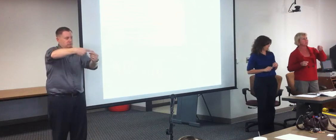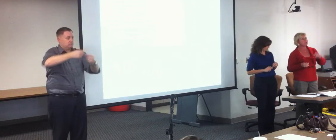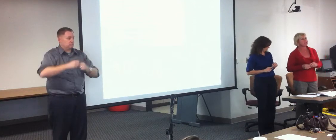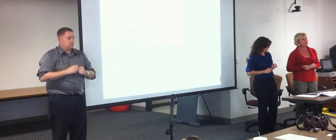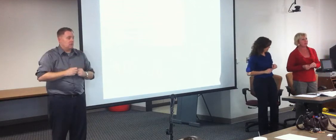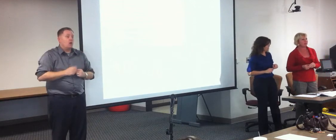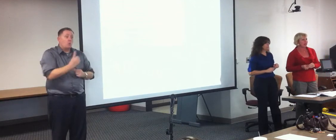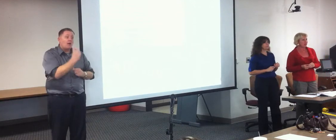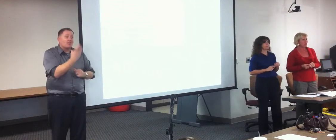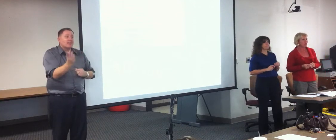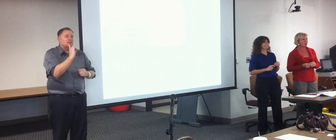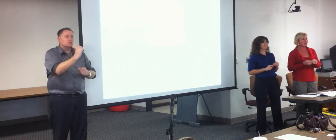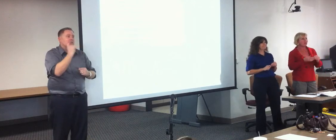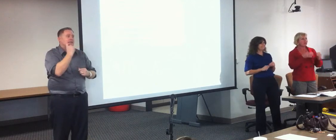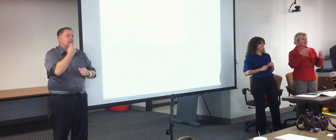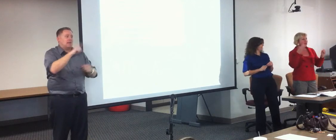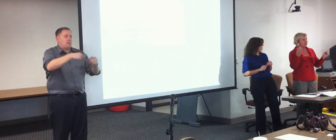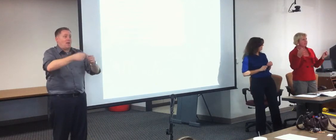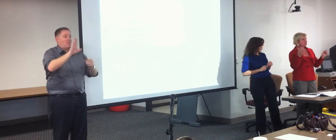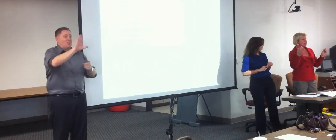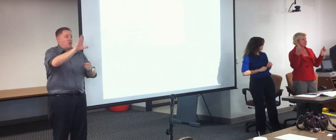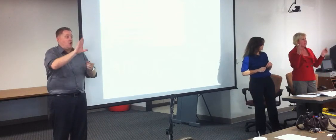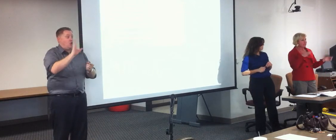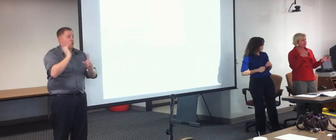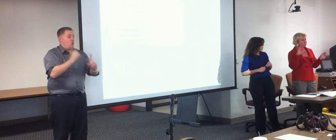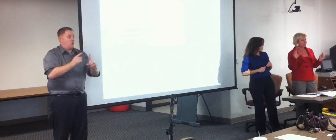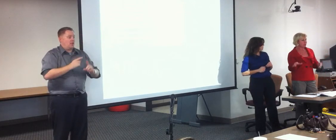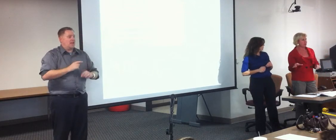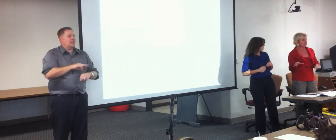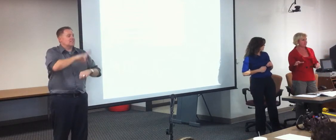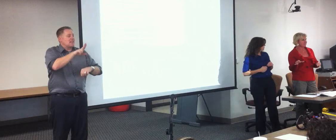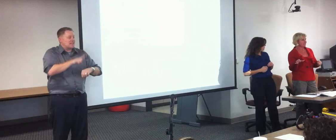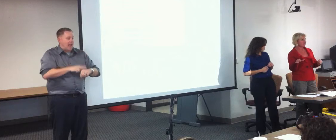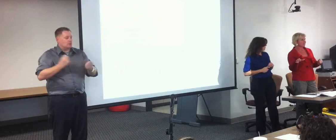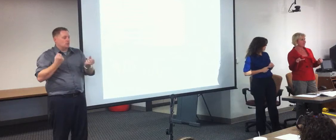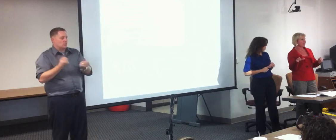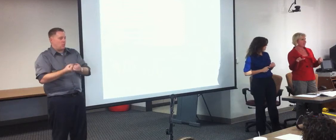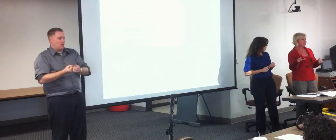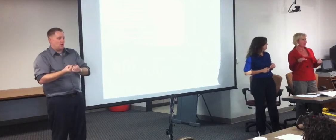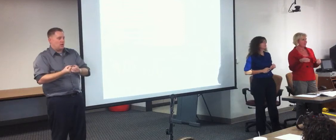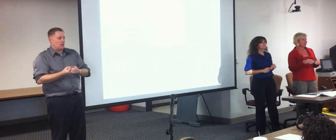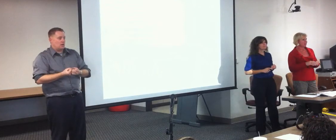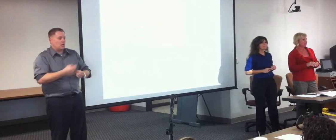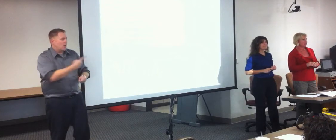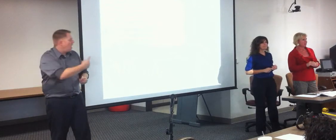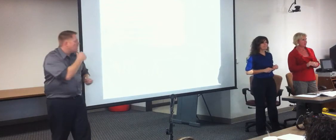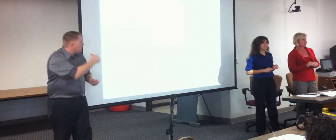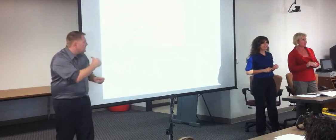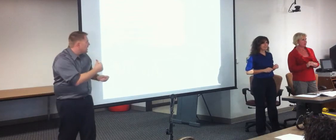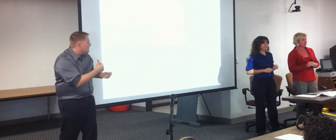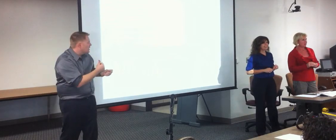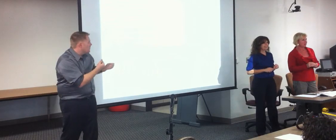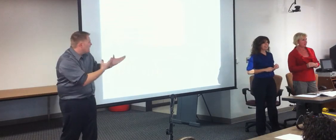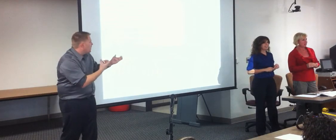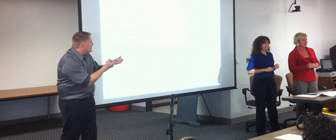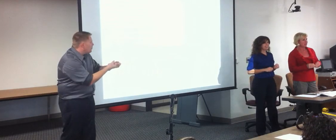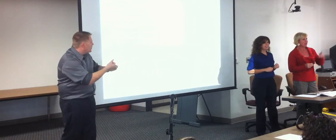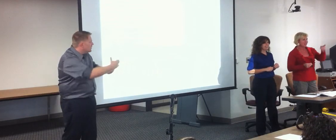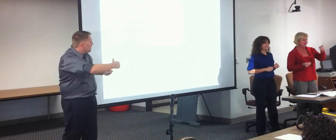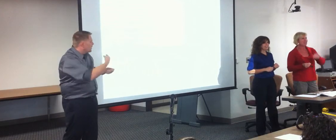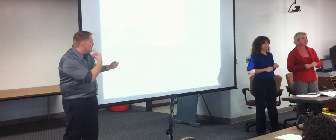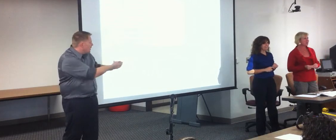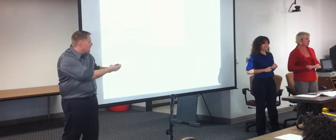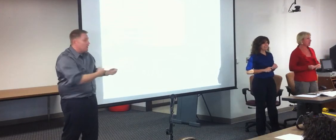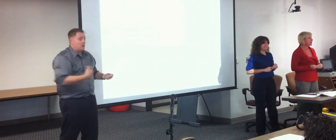One thing that's really neat about that goal is the natural supports. I think that we need to get to give our supports and